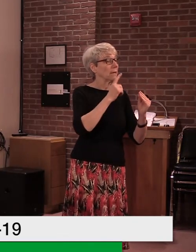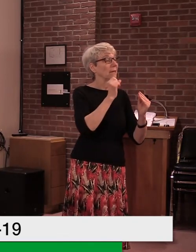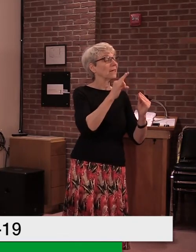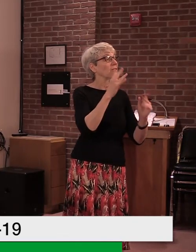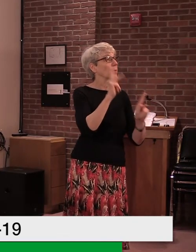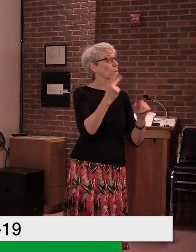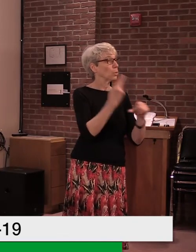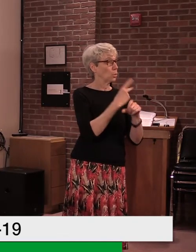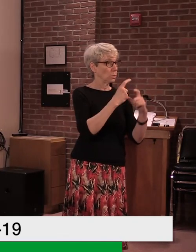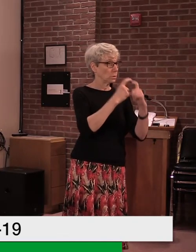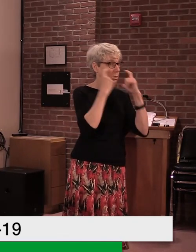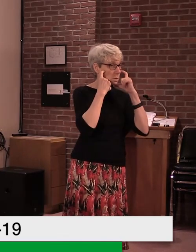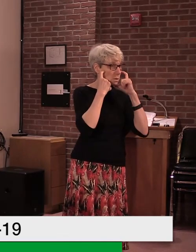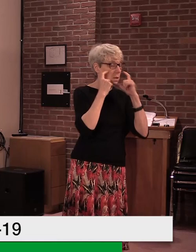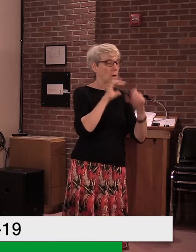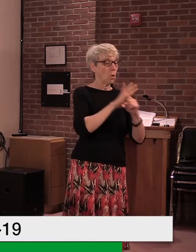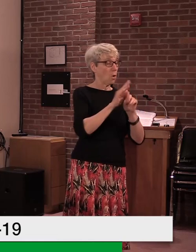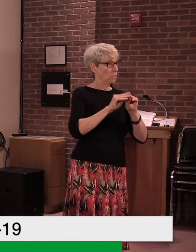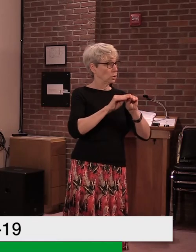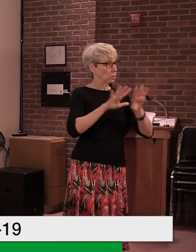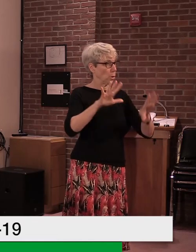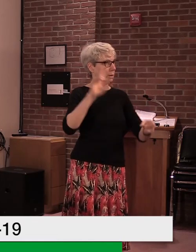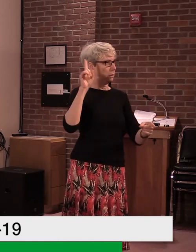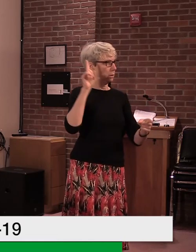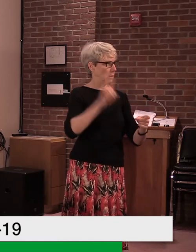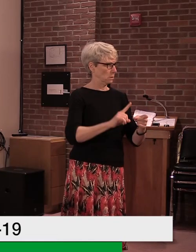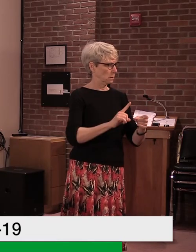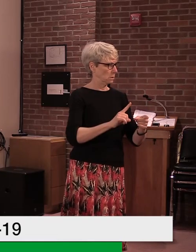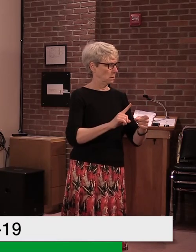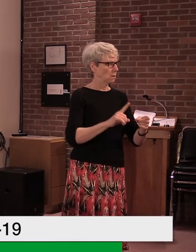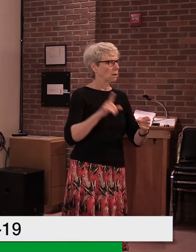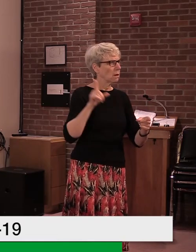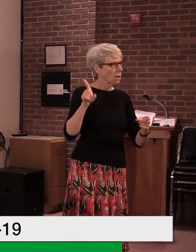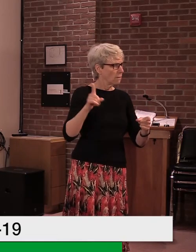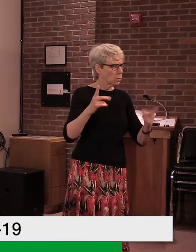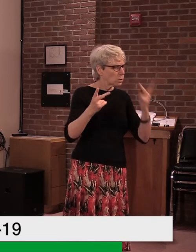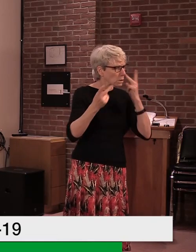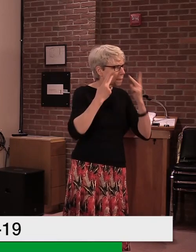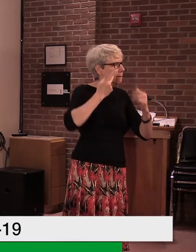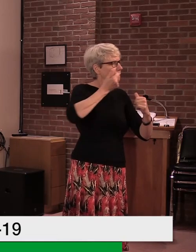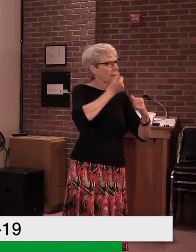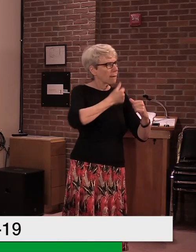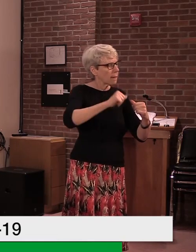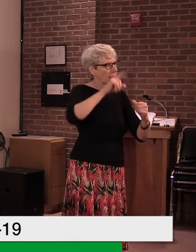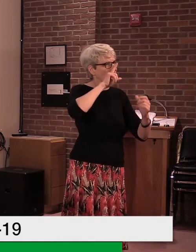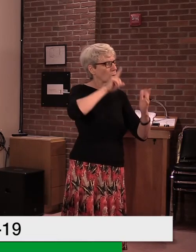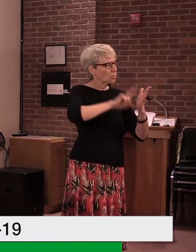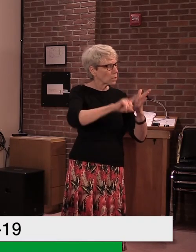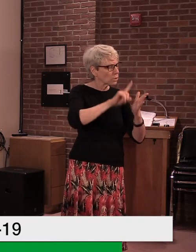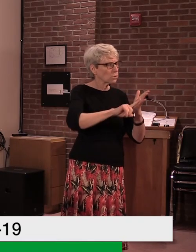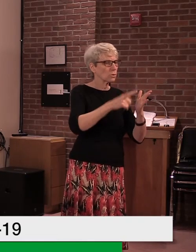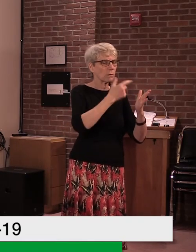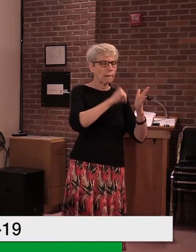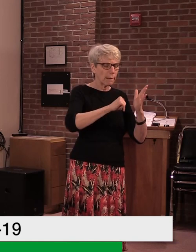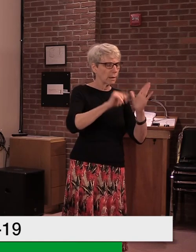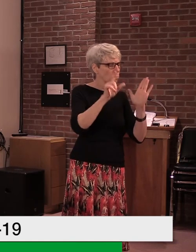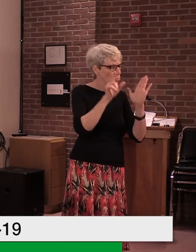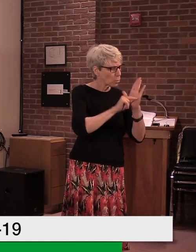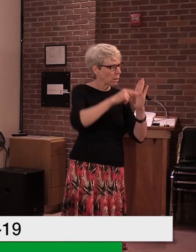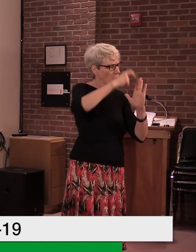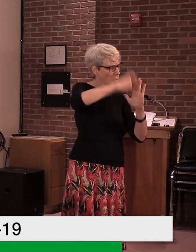and reduced transmission of COVID-19. Are you familiar with any research or literature